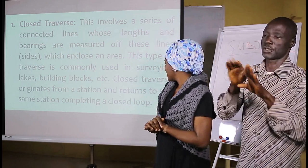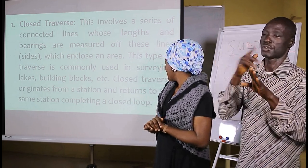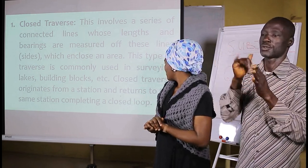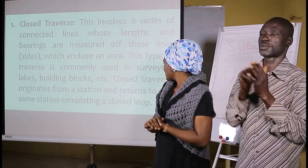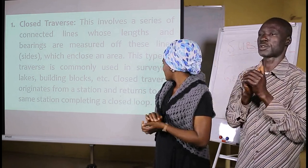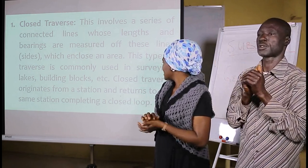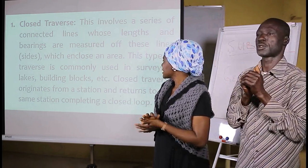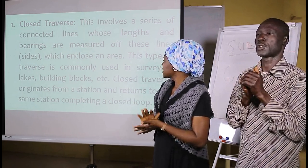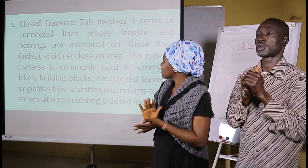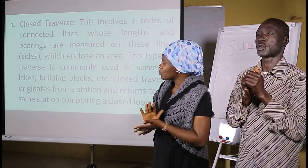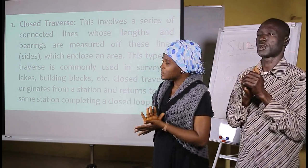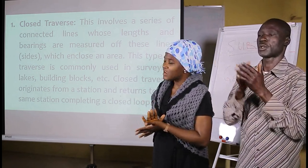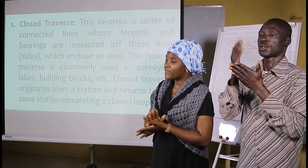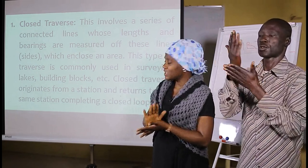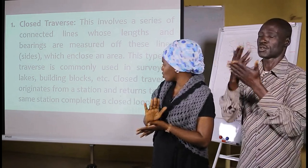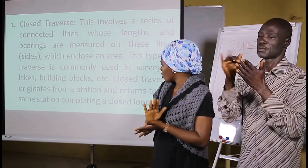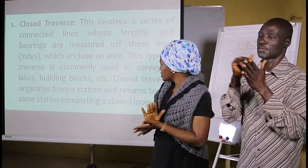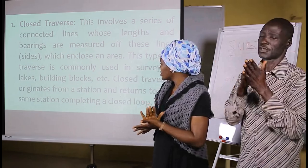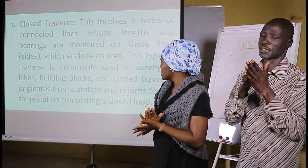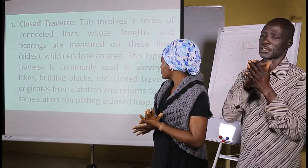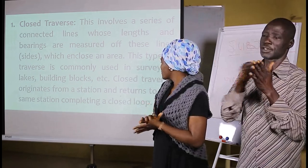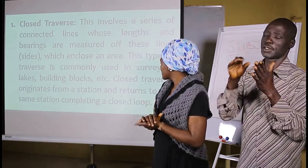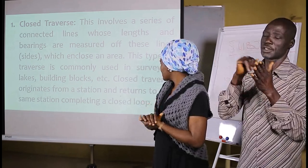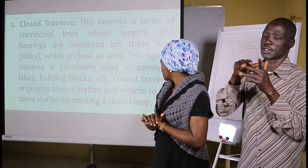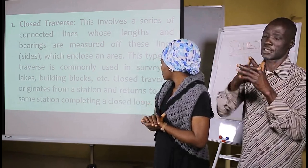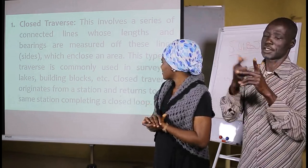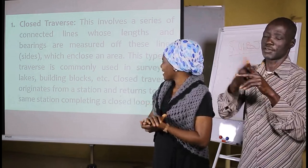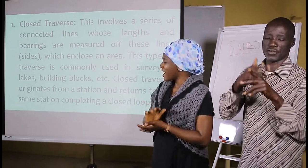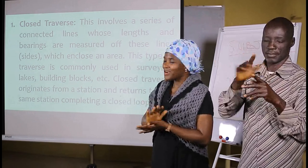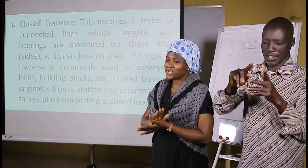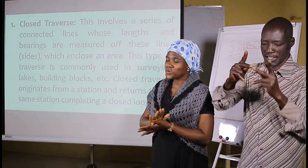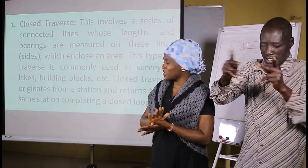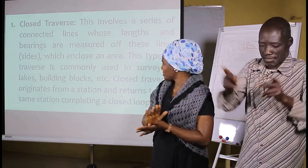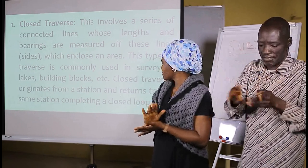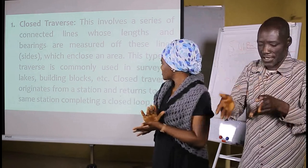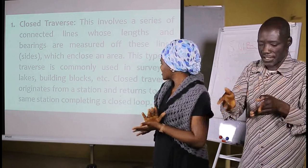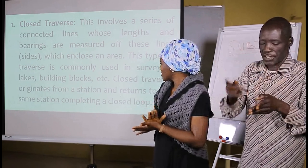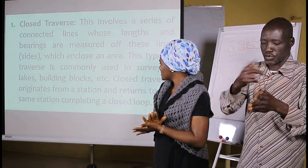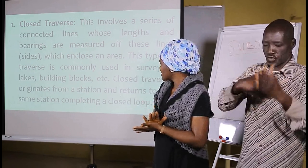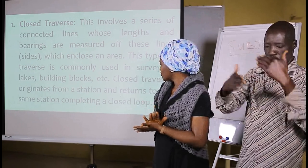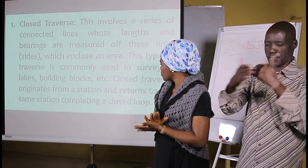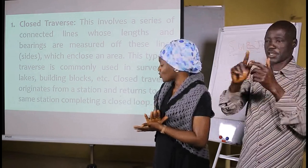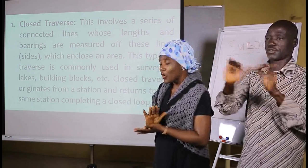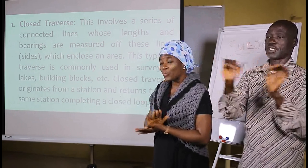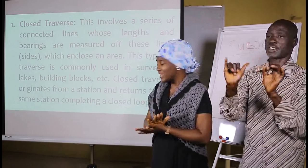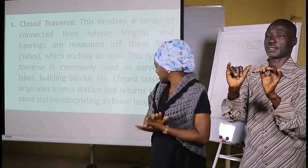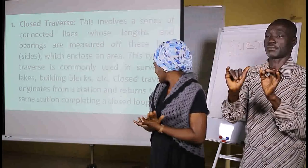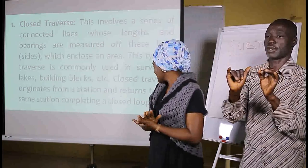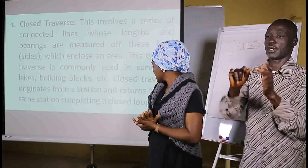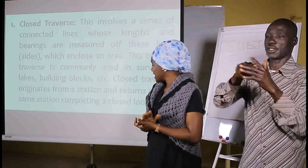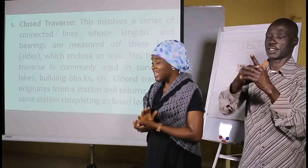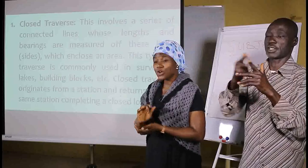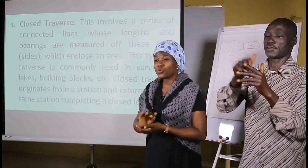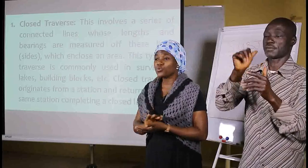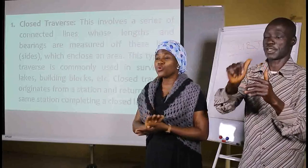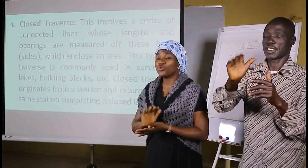we said the main thing is that the closed traverse originates from a station and returns to the same station,